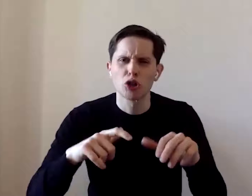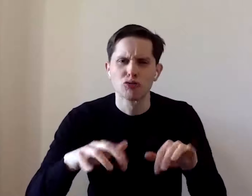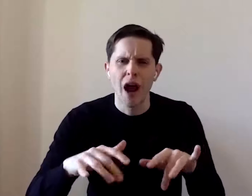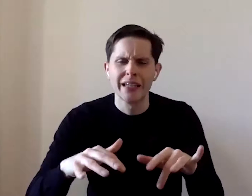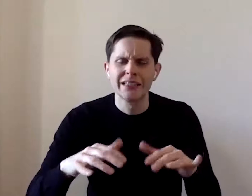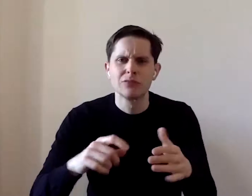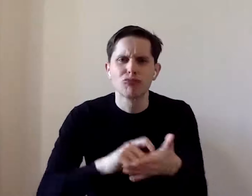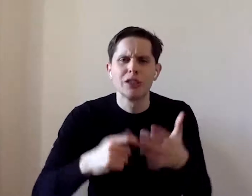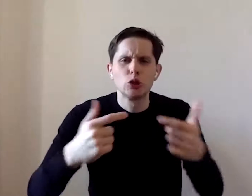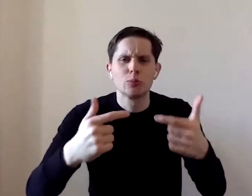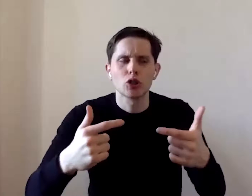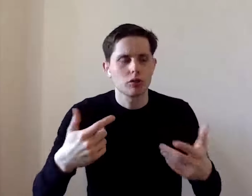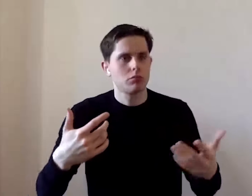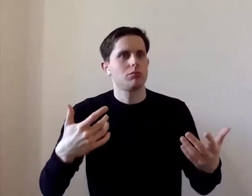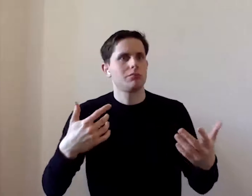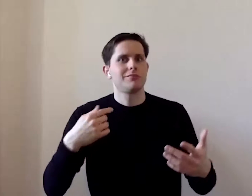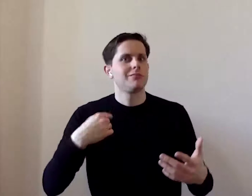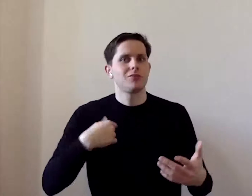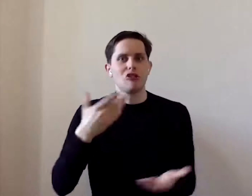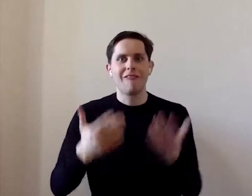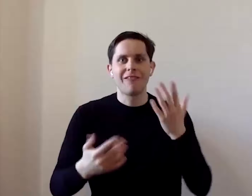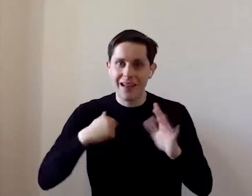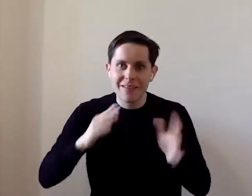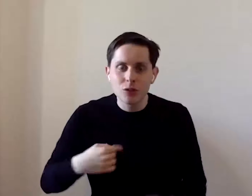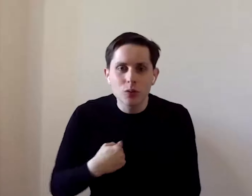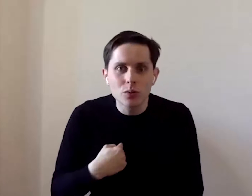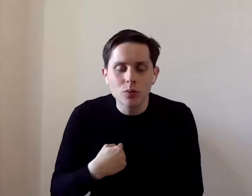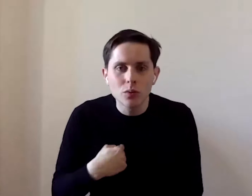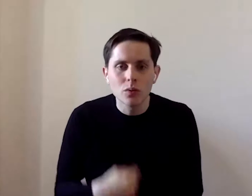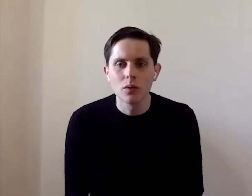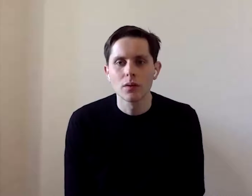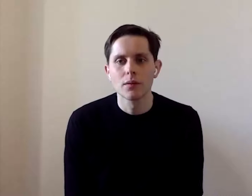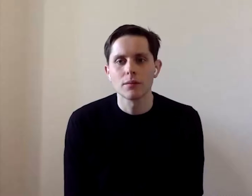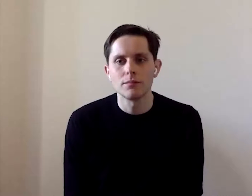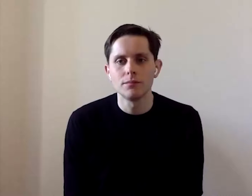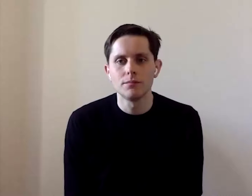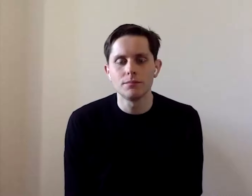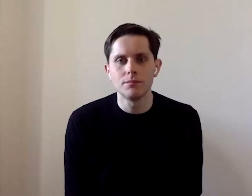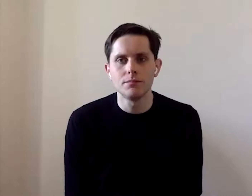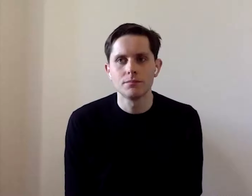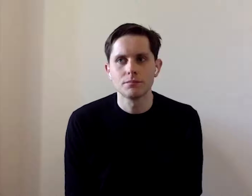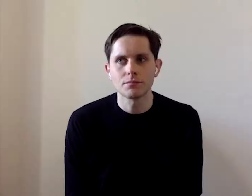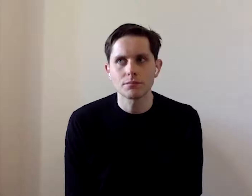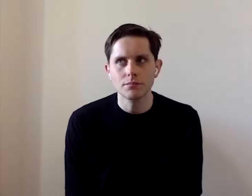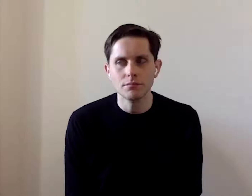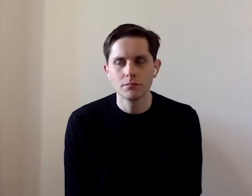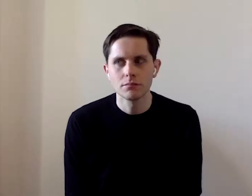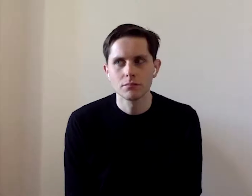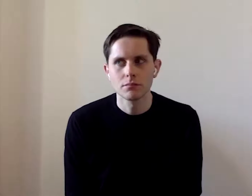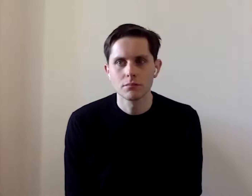thing. So I think, yeah, and I think it's something that's only getting worse. With the pandemic, we saw a